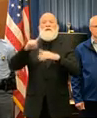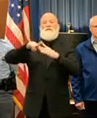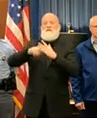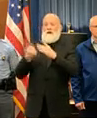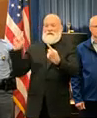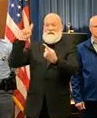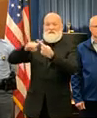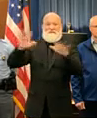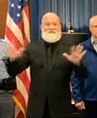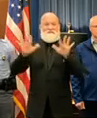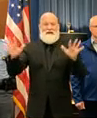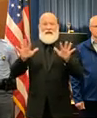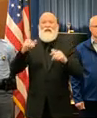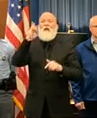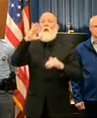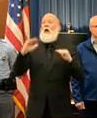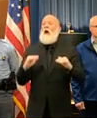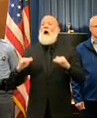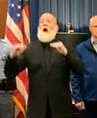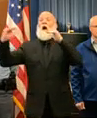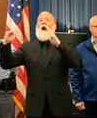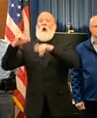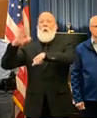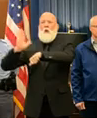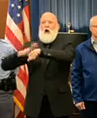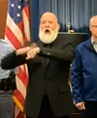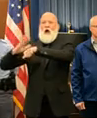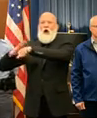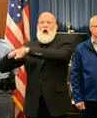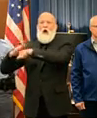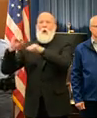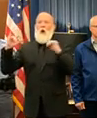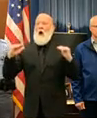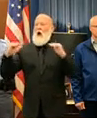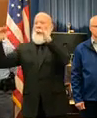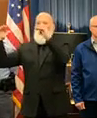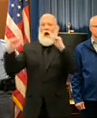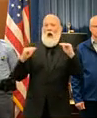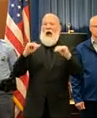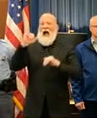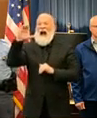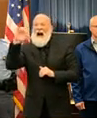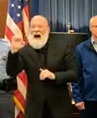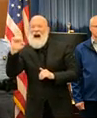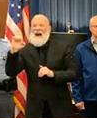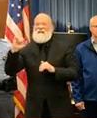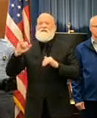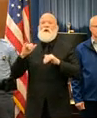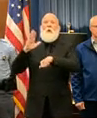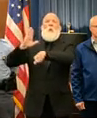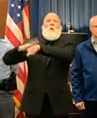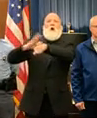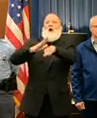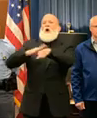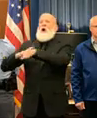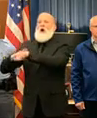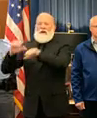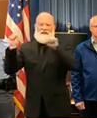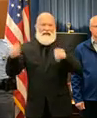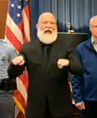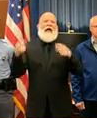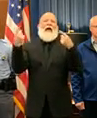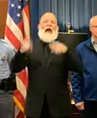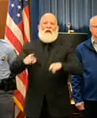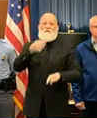upgraded to the warning or a ice storm warning as soon as today. So would stay tuned to your National Weather Service